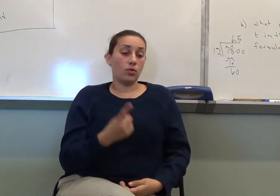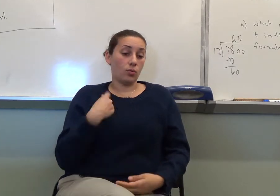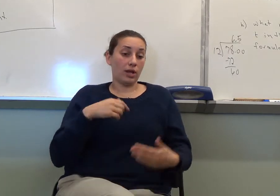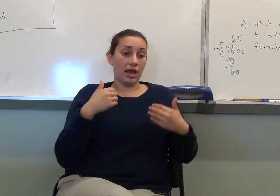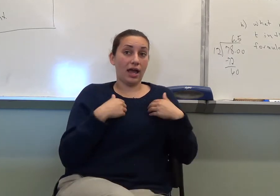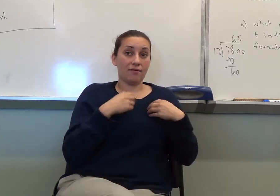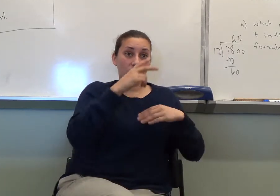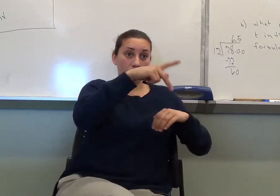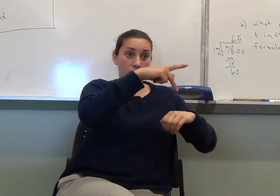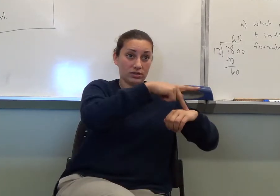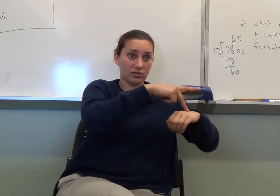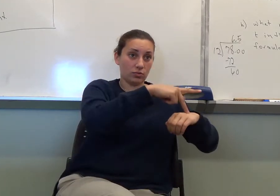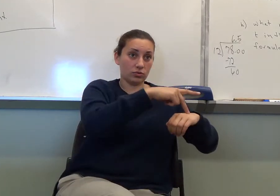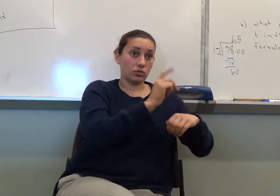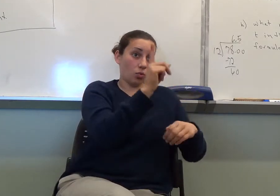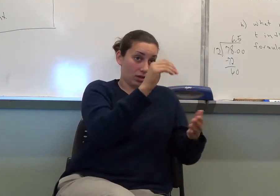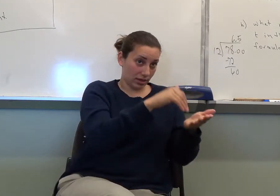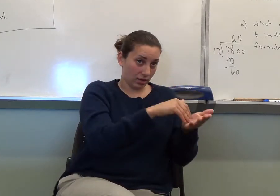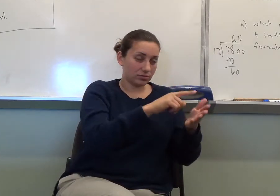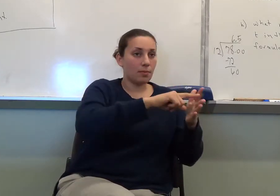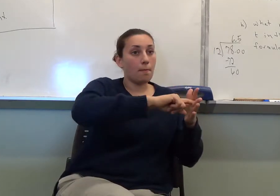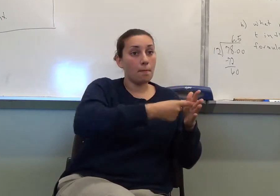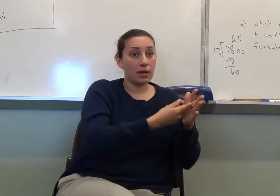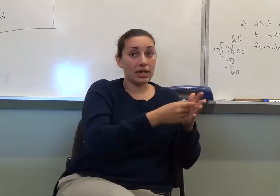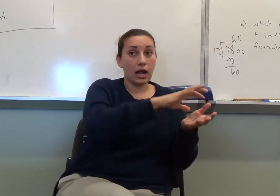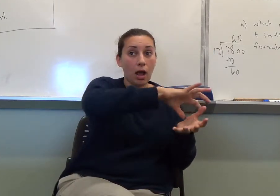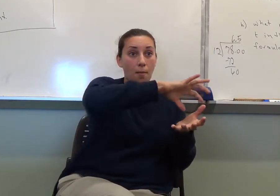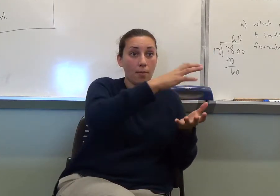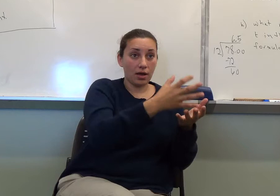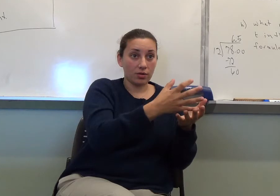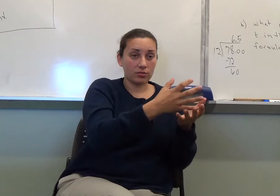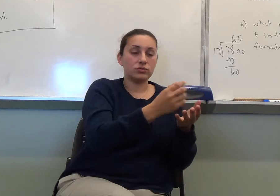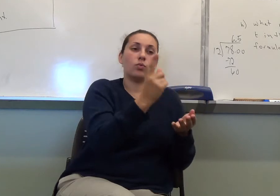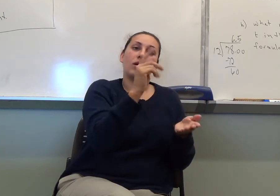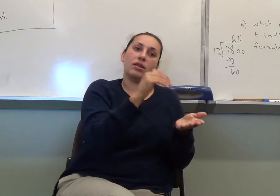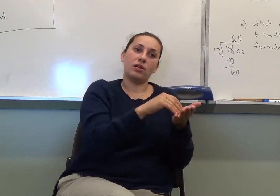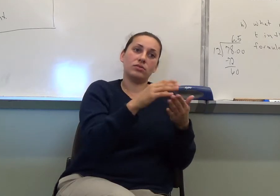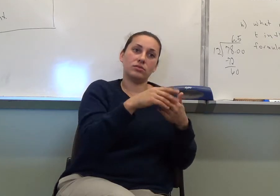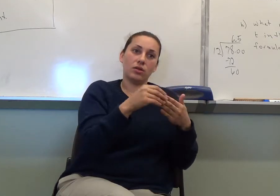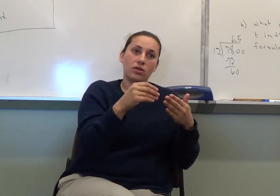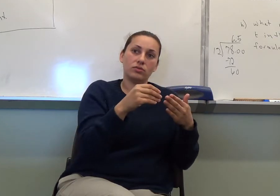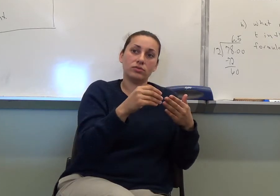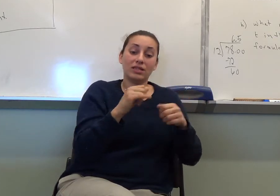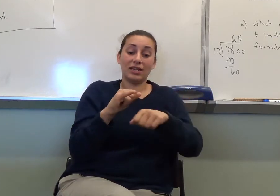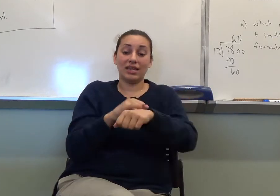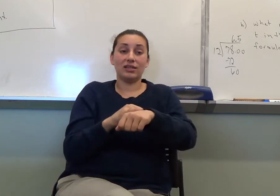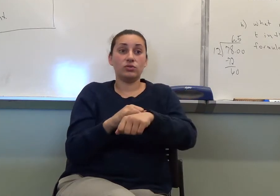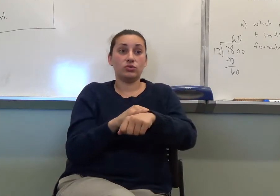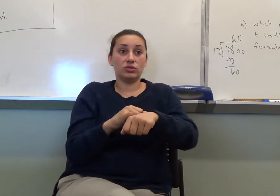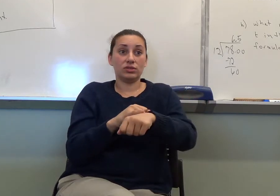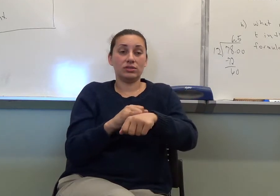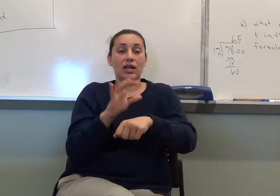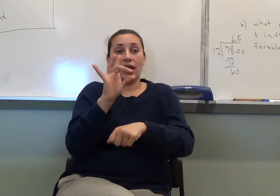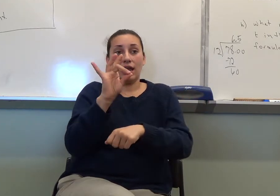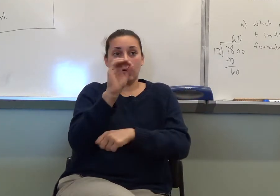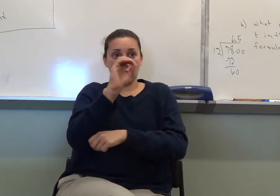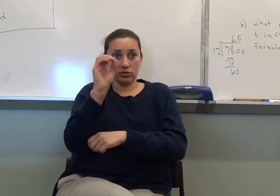is $1,000, the interest rate is 8% annual interest, and the time